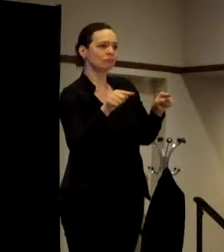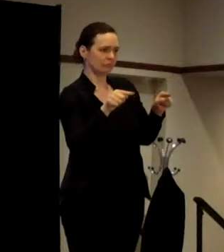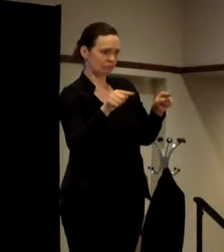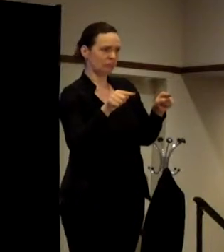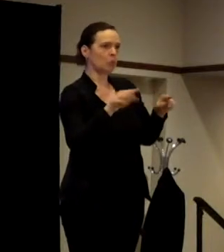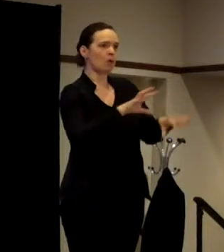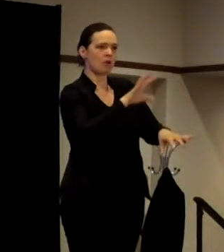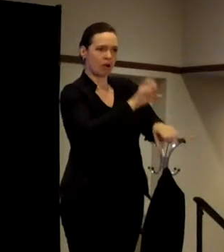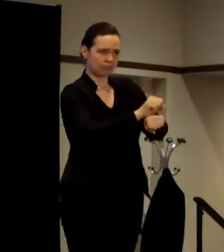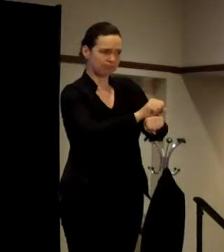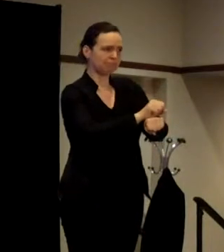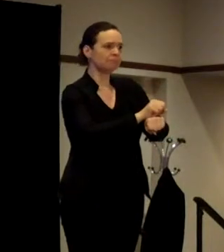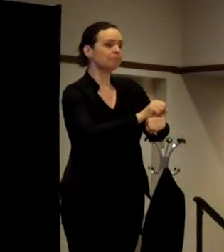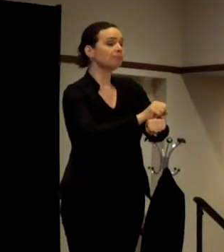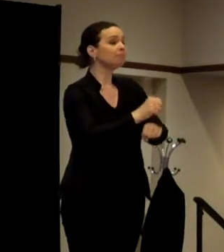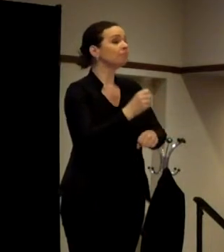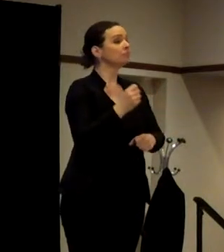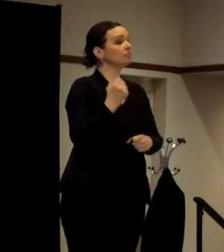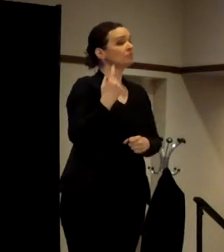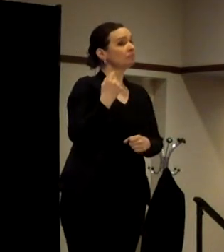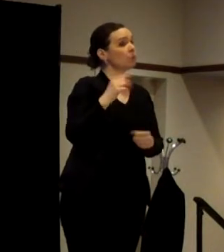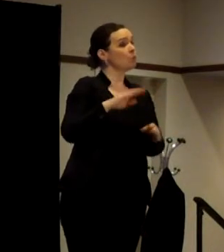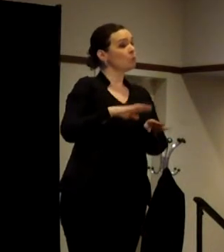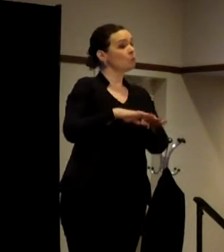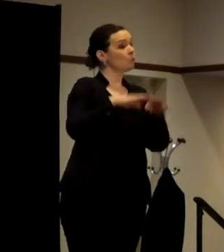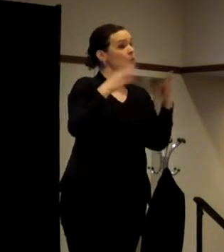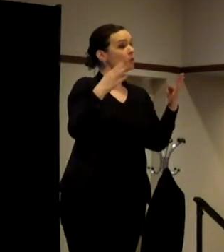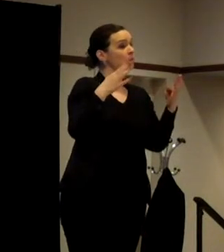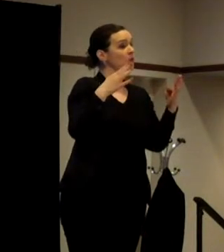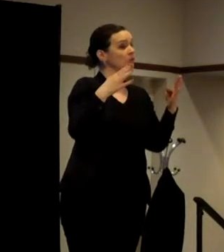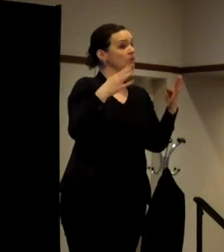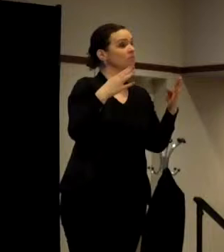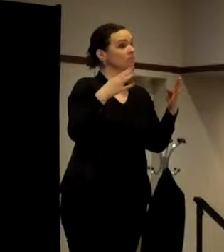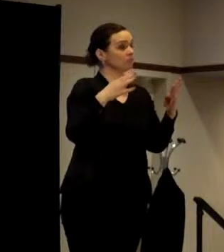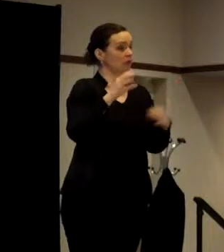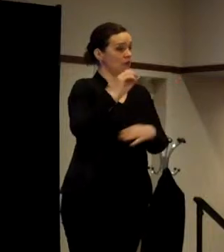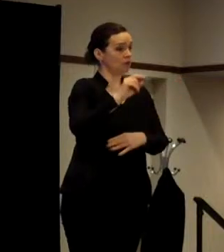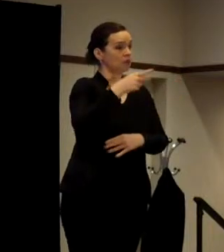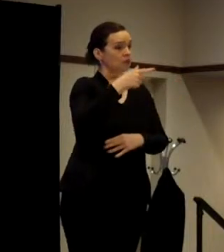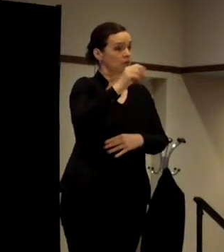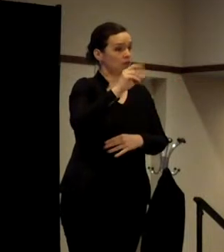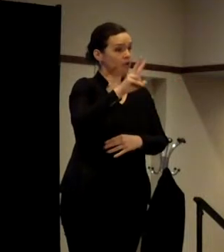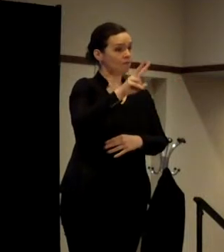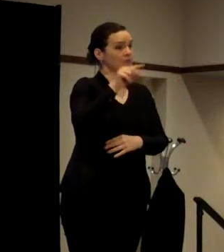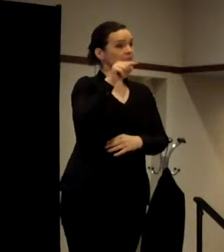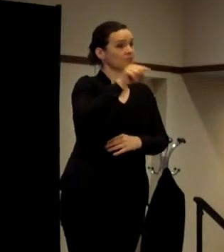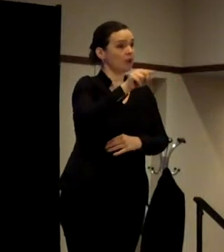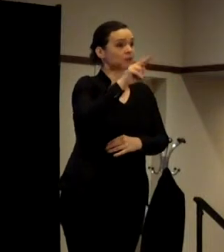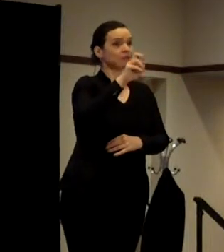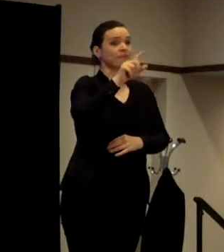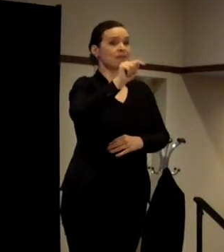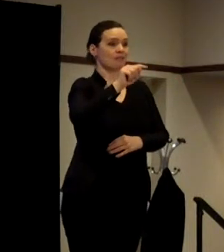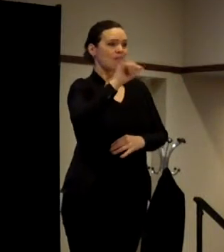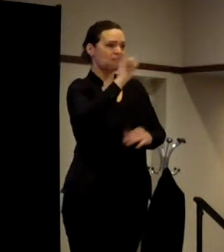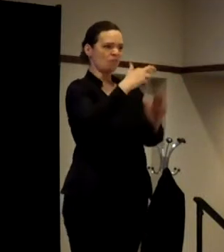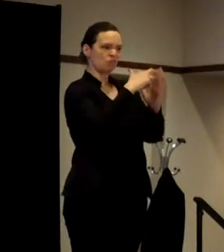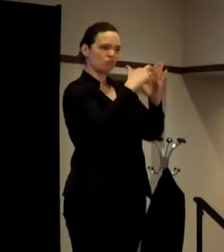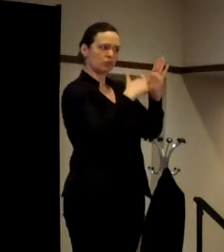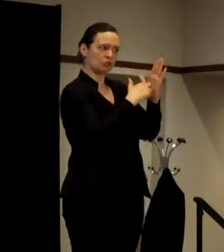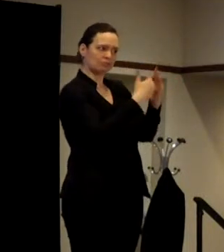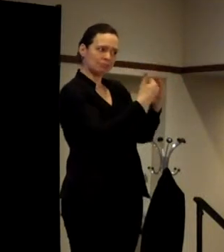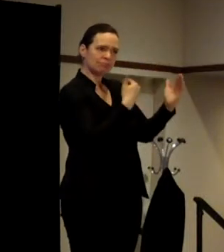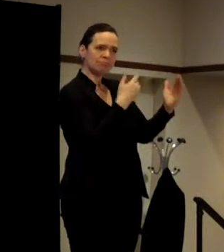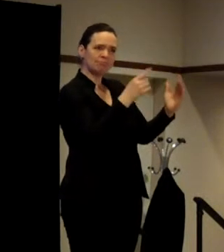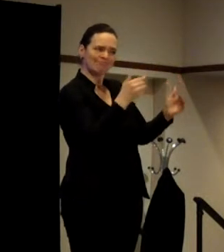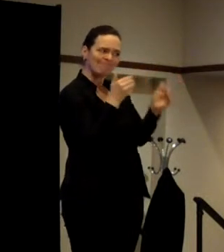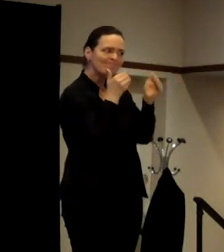Currently, they are open at ongov.net. We haven't heard on eligibility yet, so that's something that we've